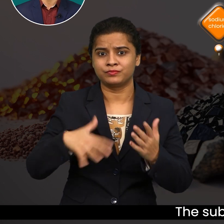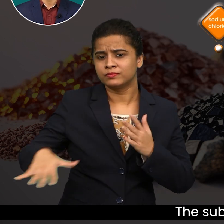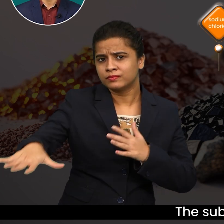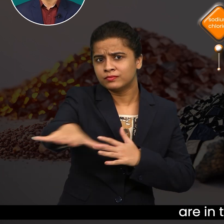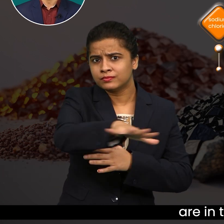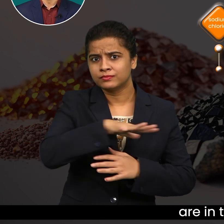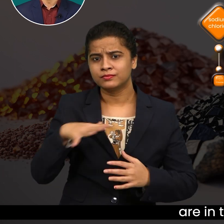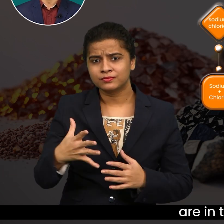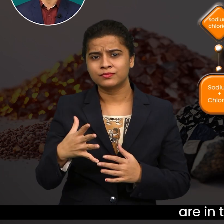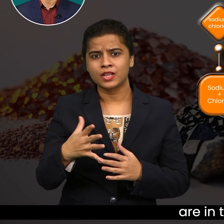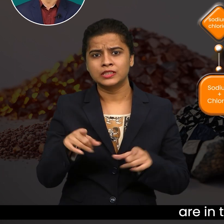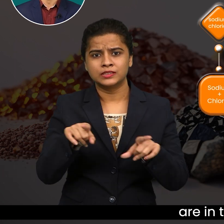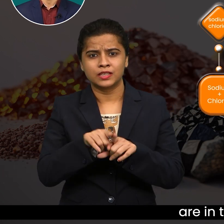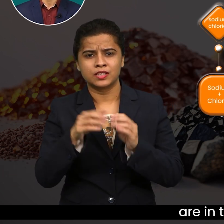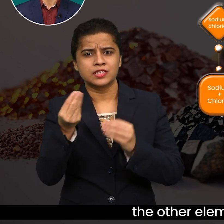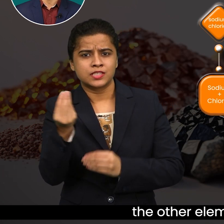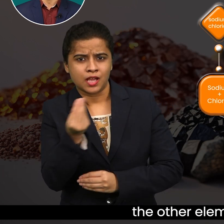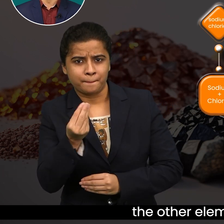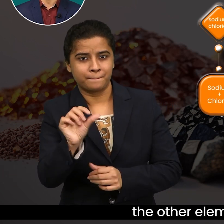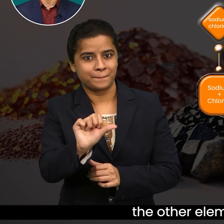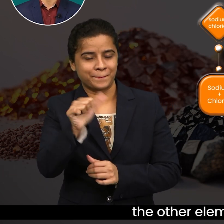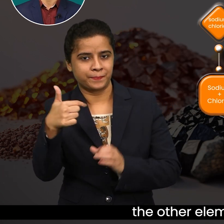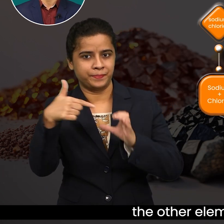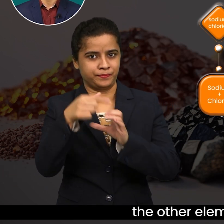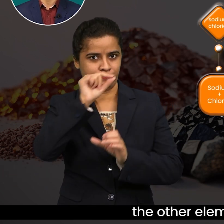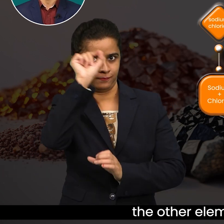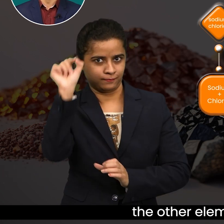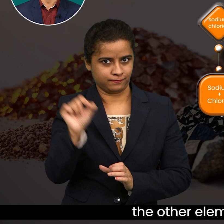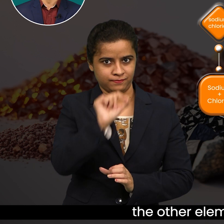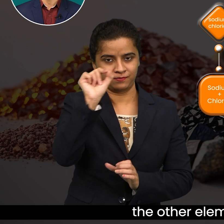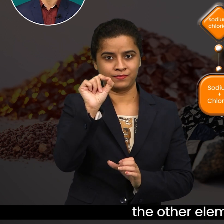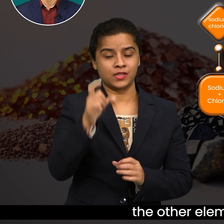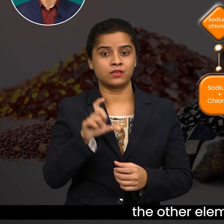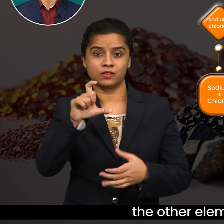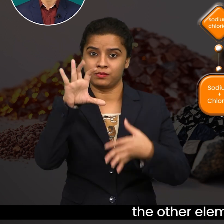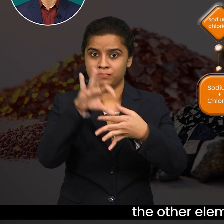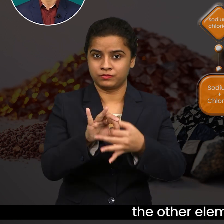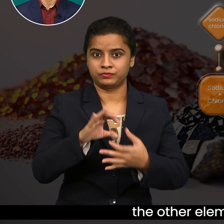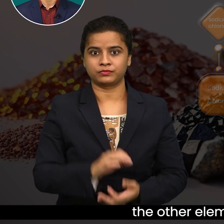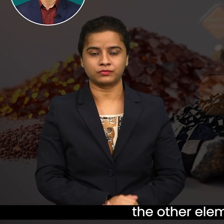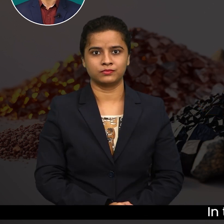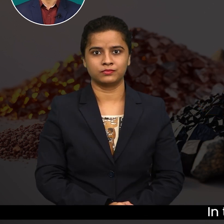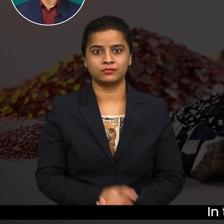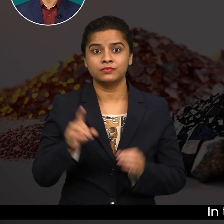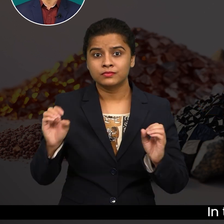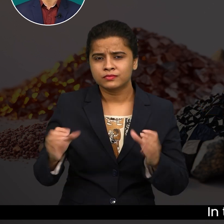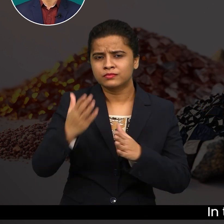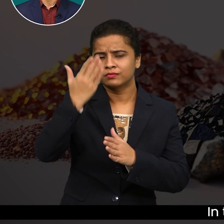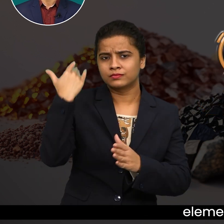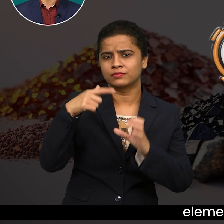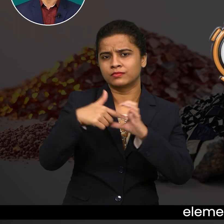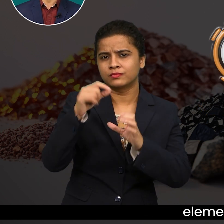Around us are in the form of some or the other elements or their compounds. In the